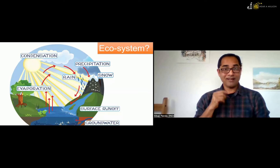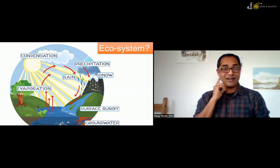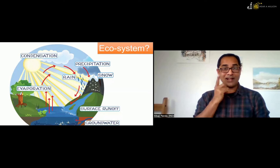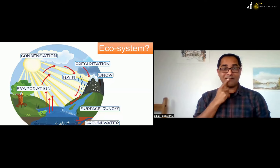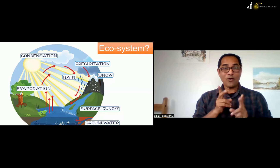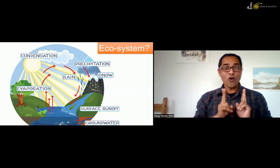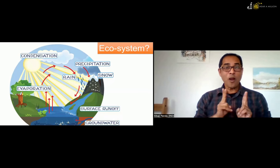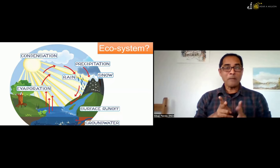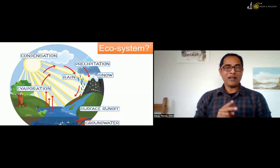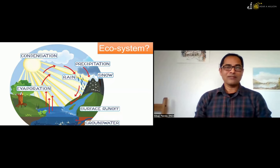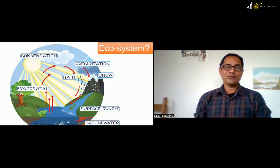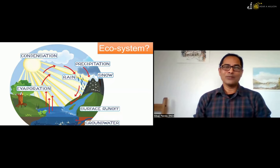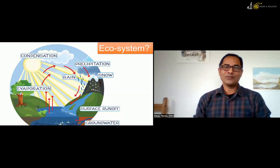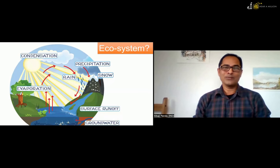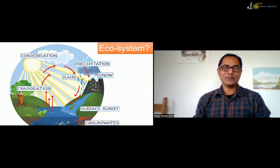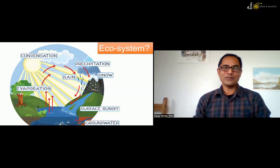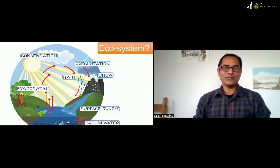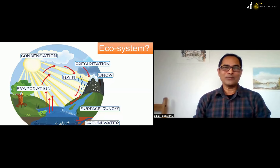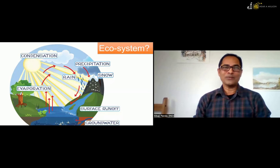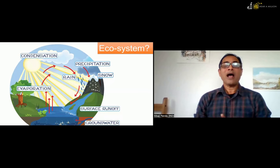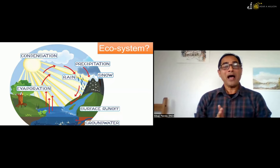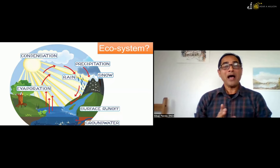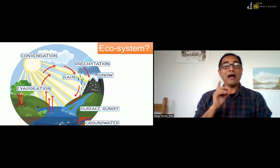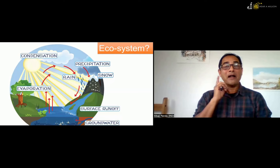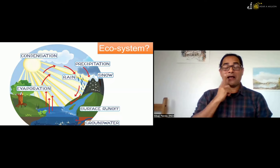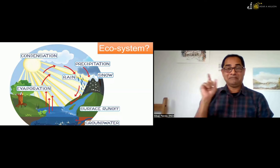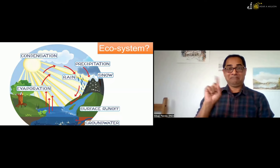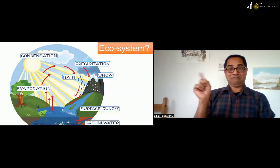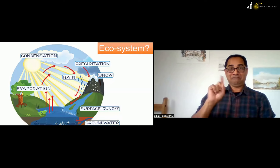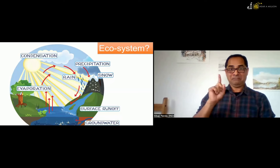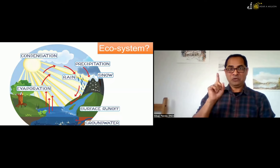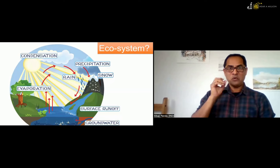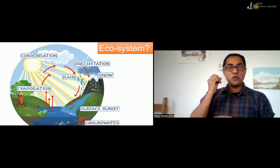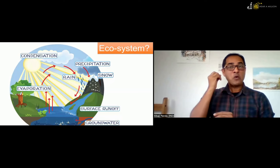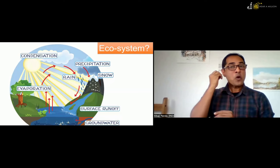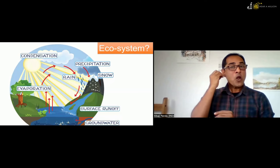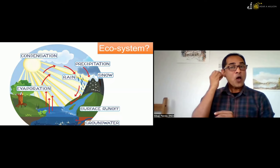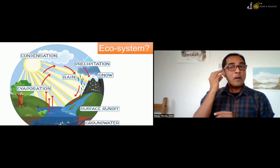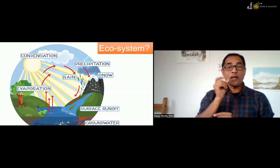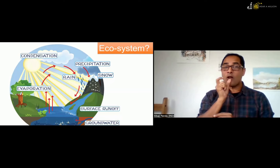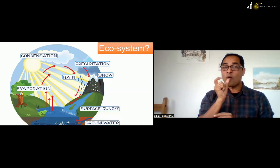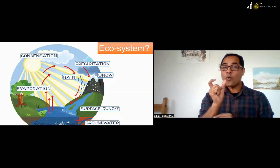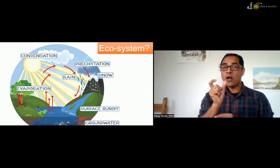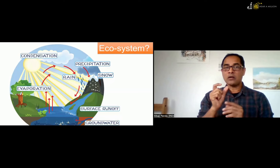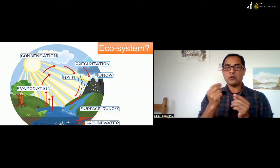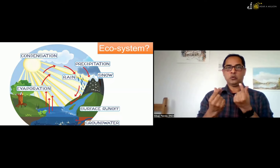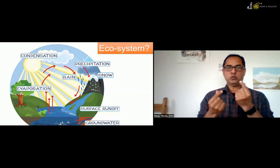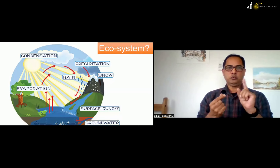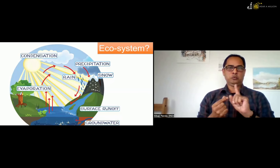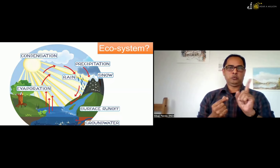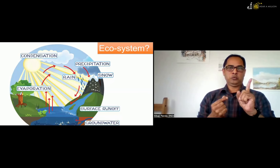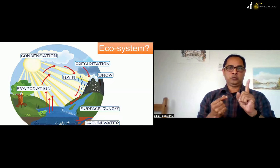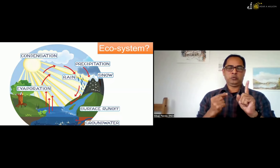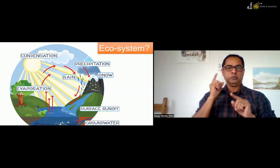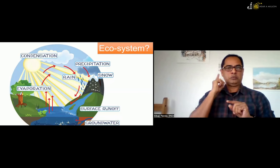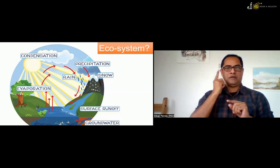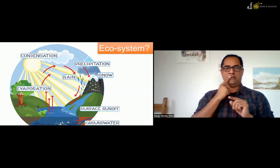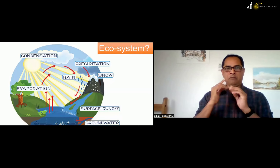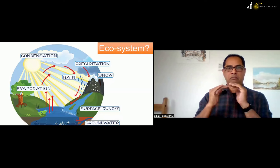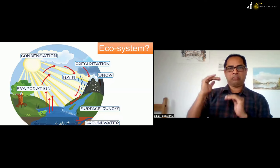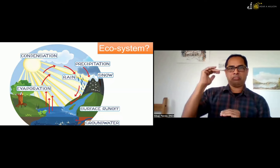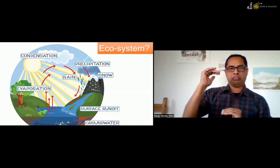their achievements, milestones, aspirations, everything is in place. They have jobs, they have everything. But when we talk about deaf people,